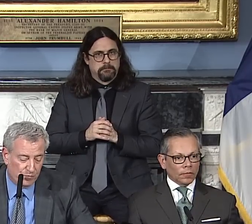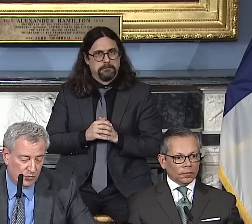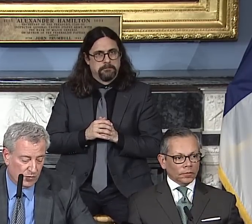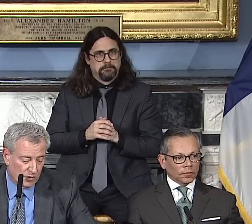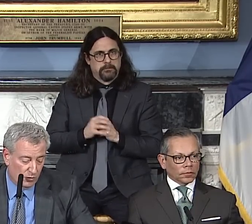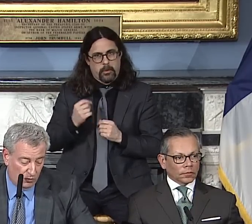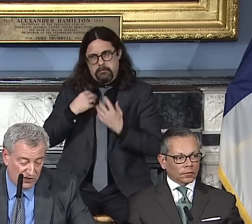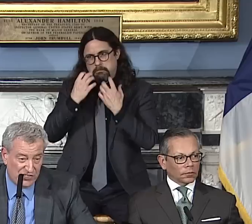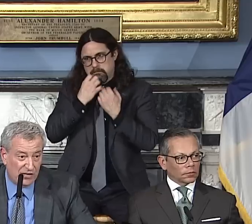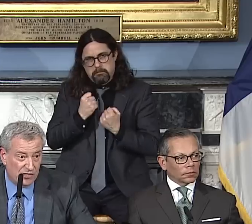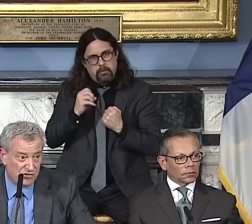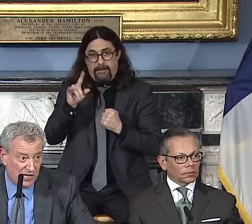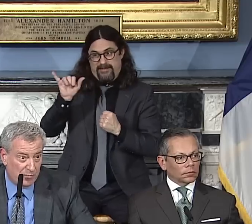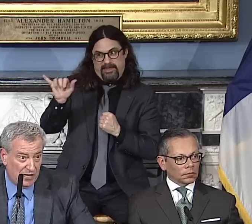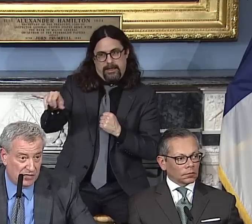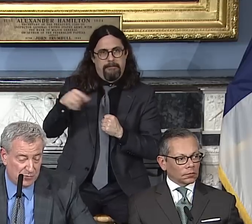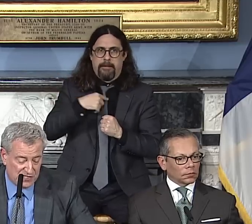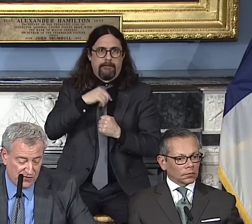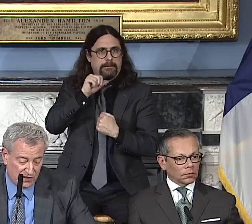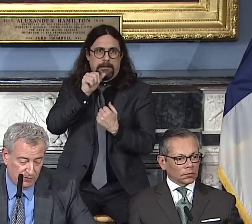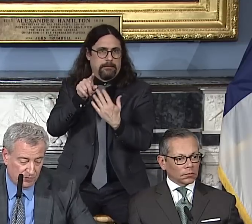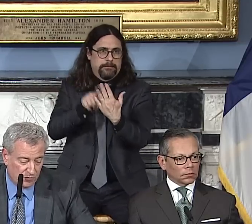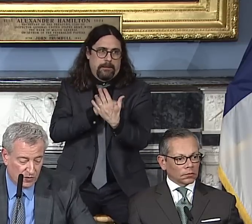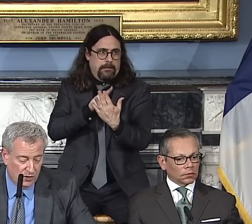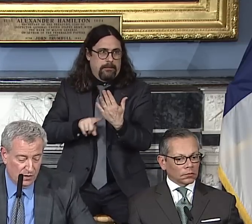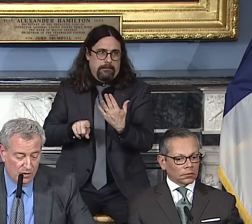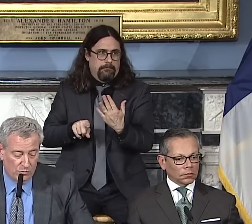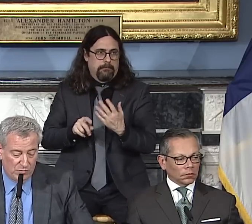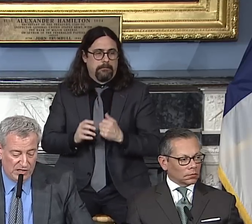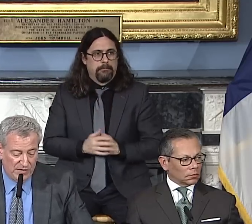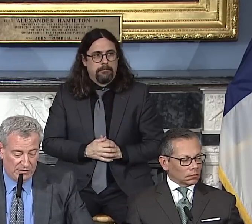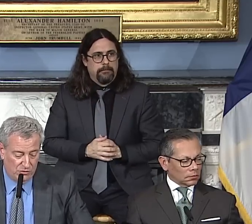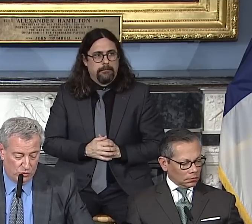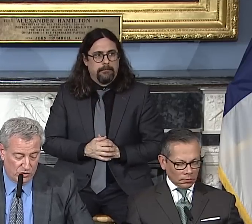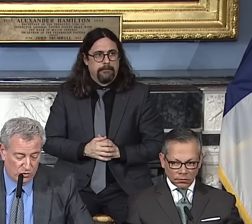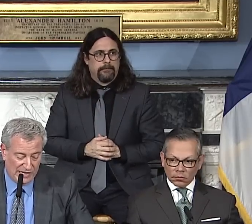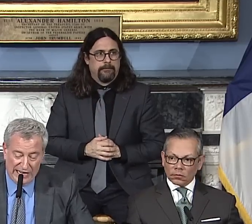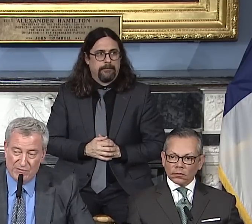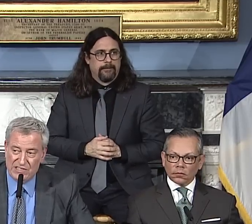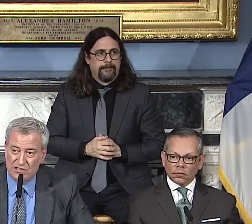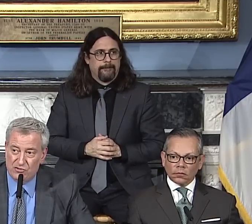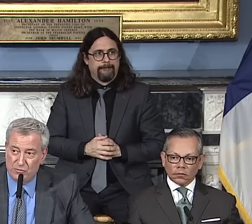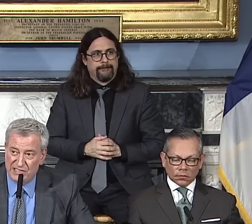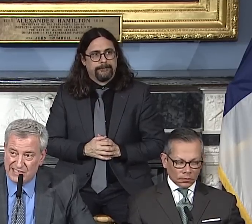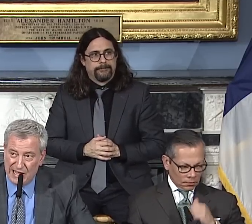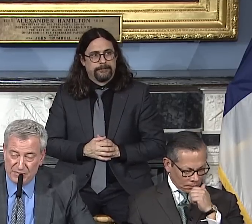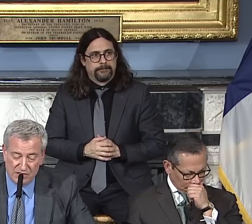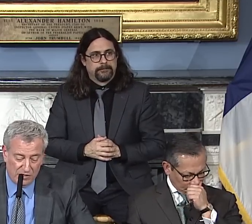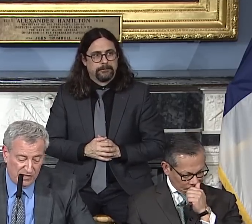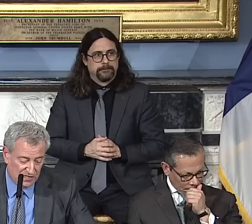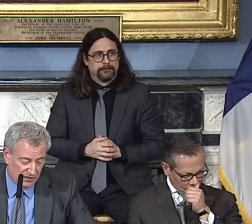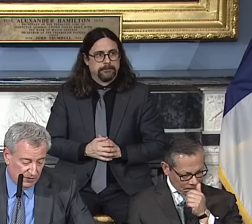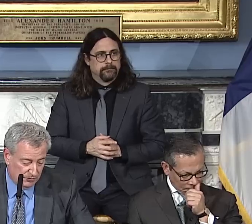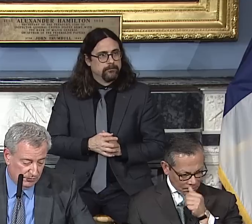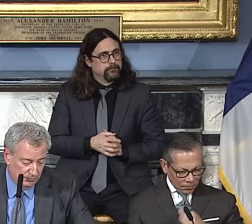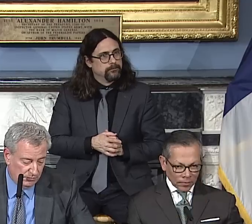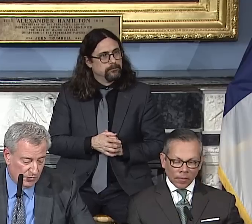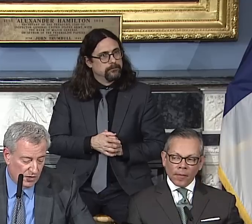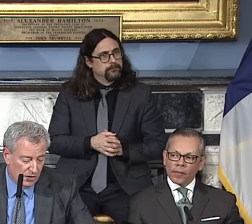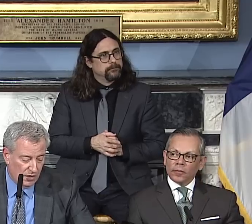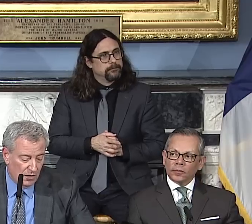now. We're reaching out to each campaign specifically. Believe that door-to-door canvassing should be stopped